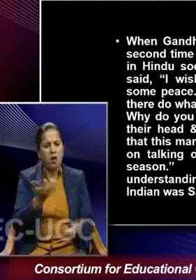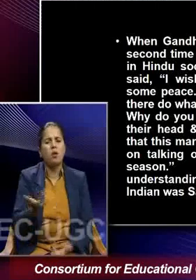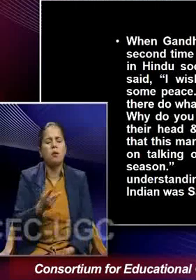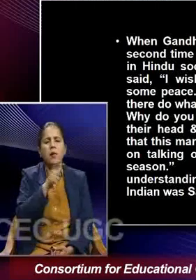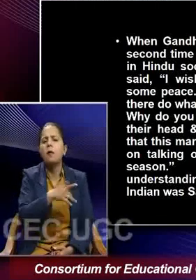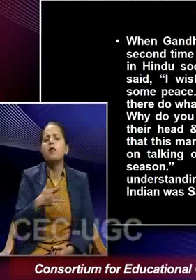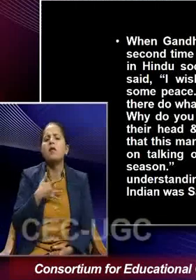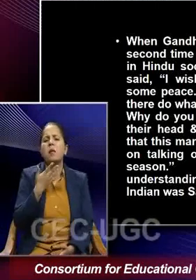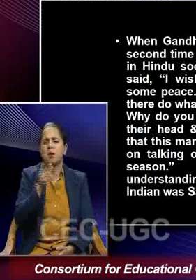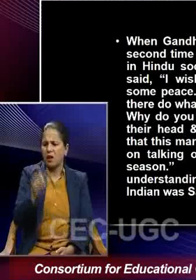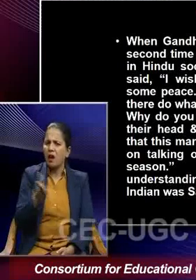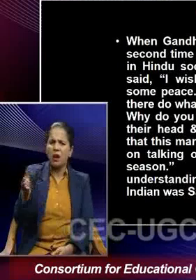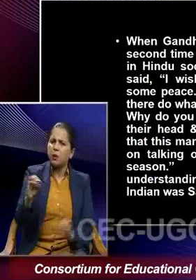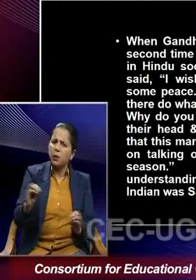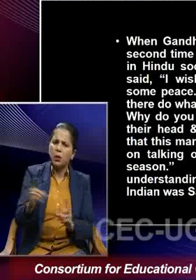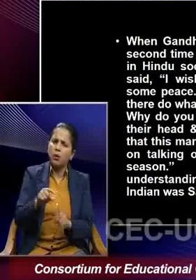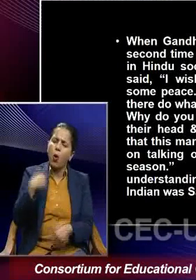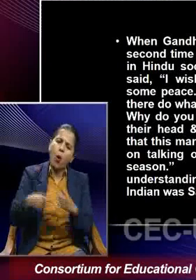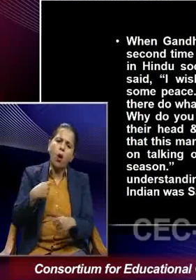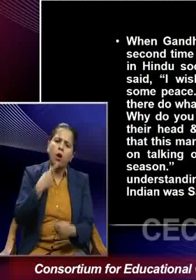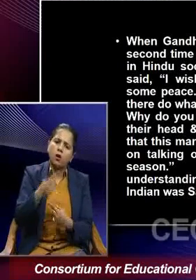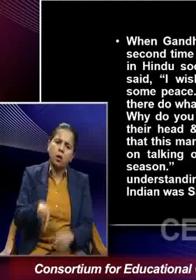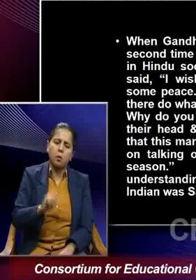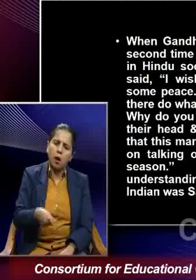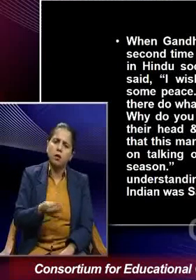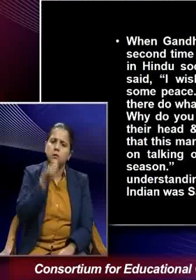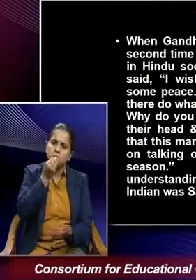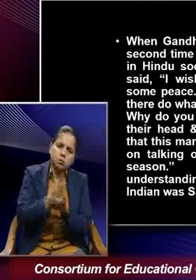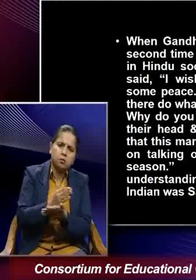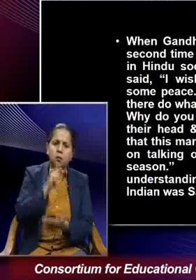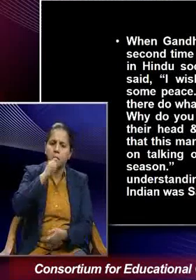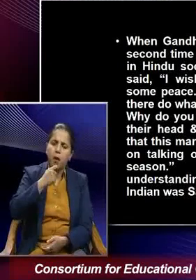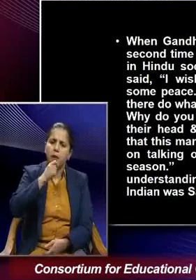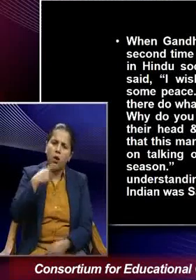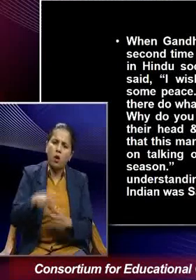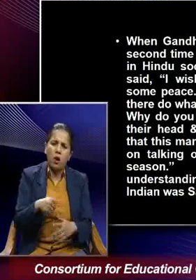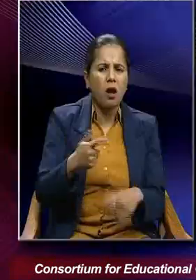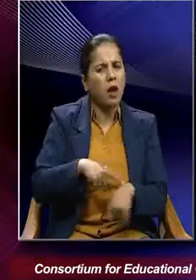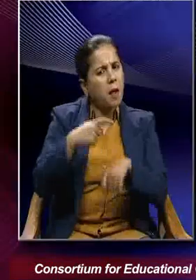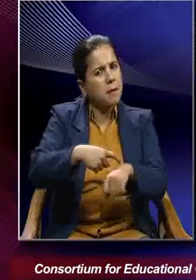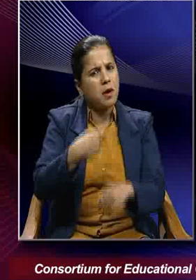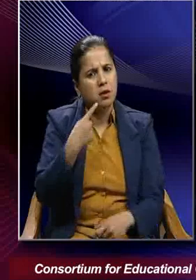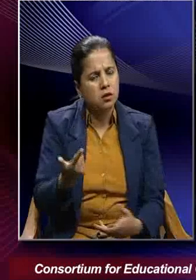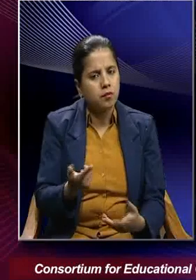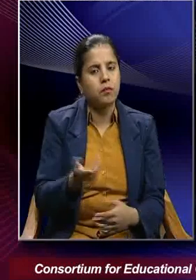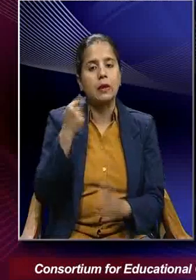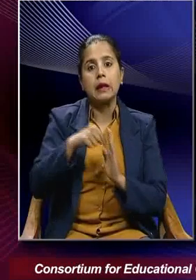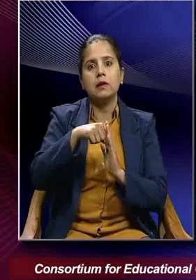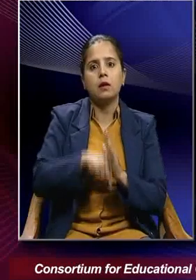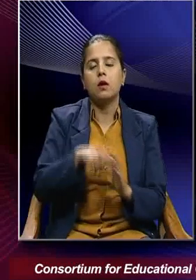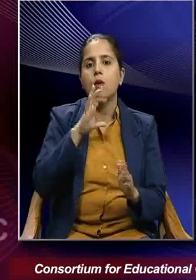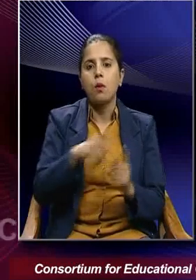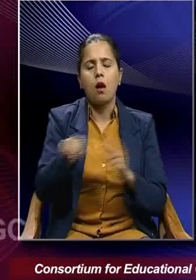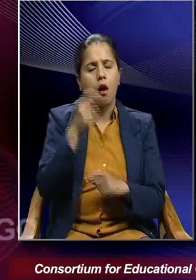feel that this man has nothing to do, and he keeps on talking of fasting in season and out of season." So this kind of a deep and